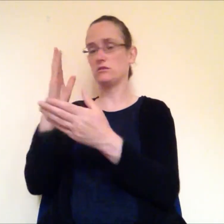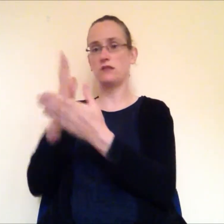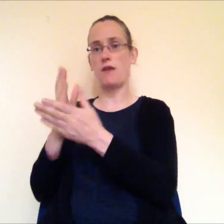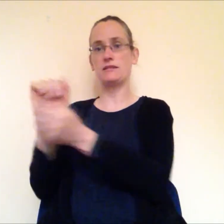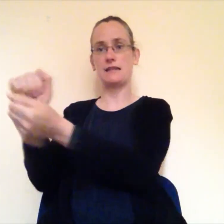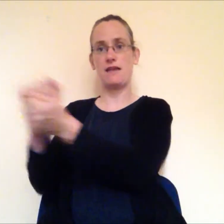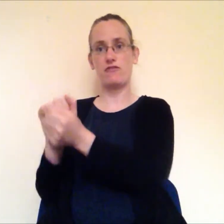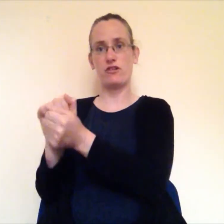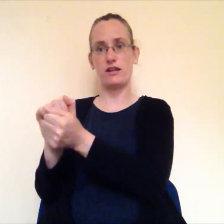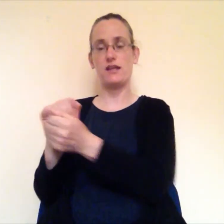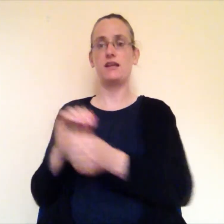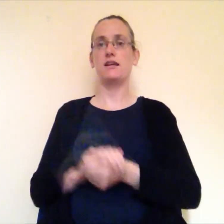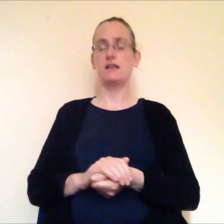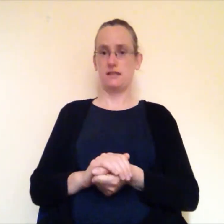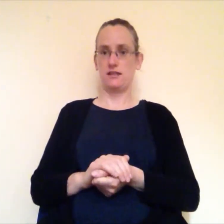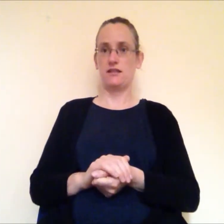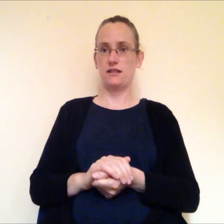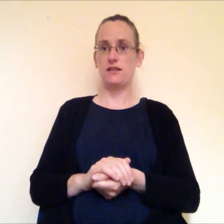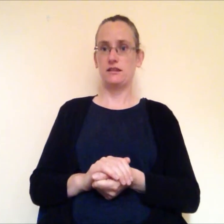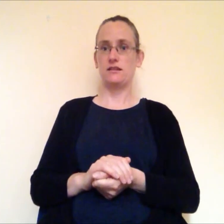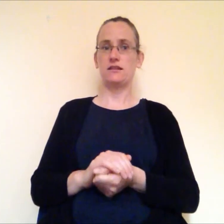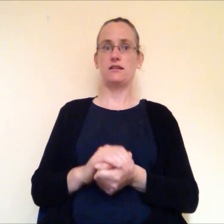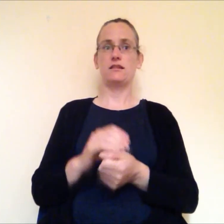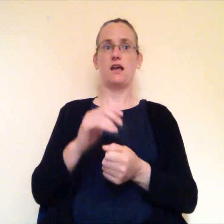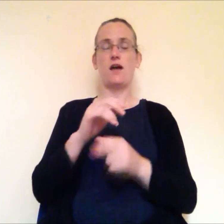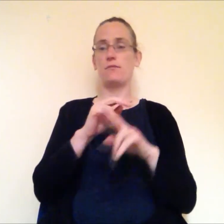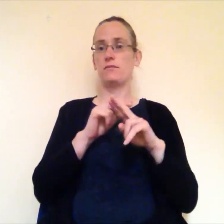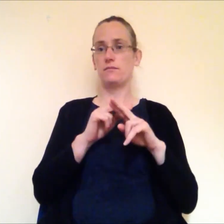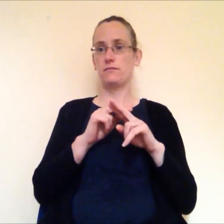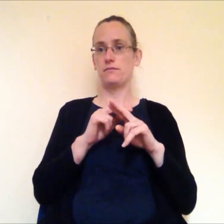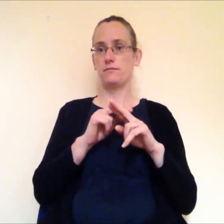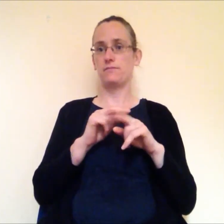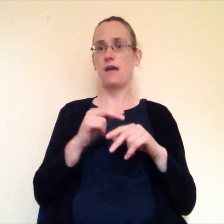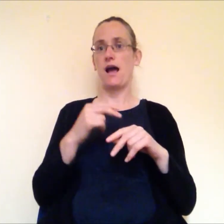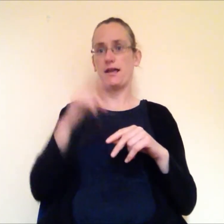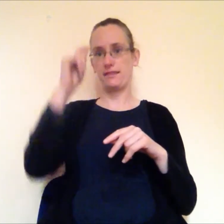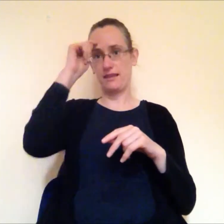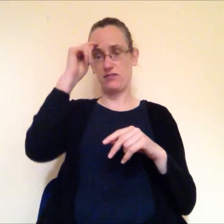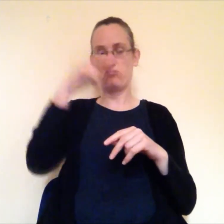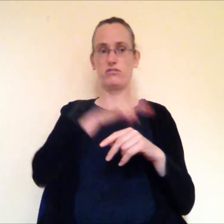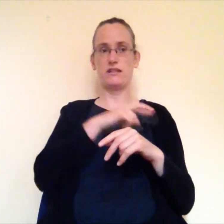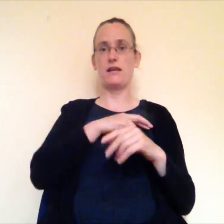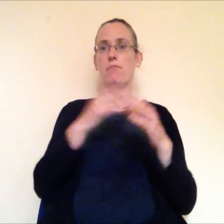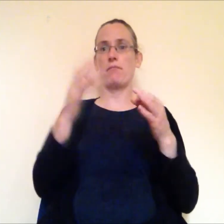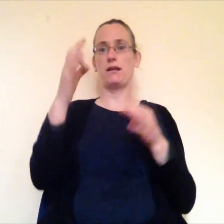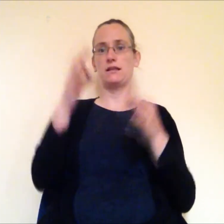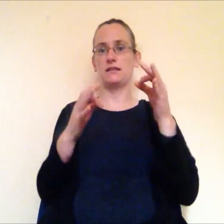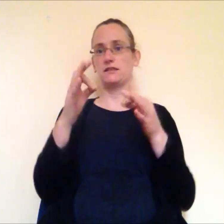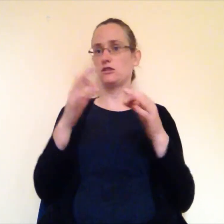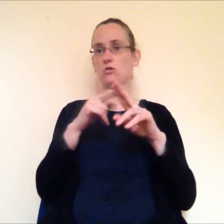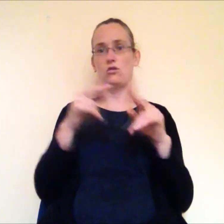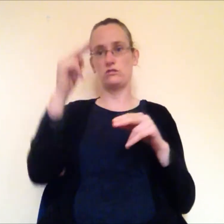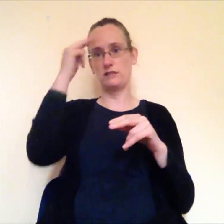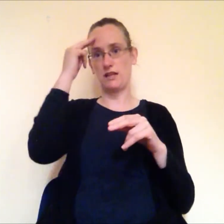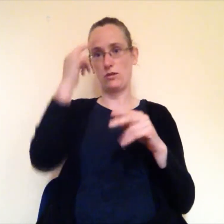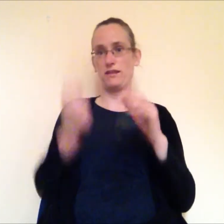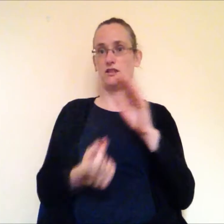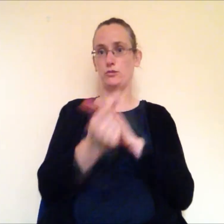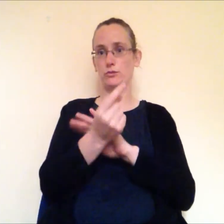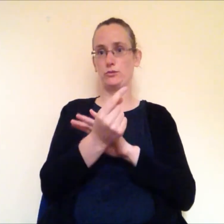being continually disempowered and not being... I think there's a real lack of political understanding about what the issues actually are. And this is